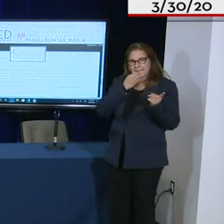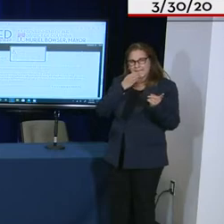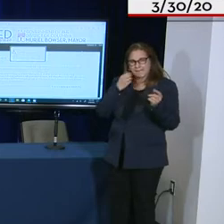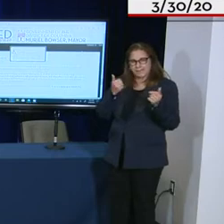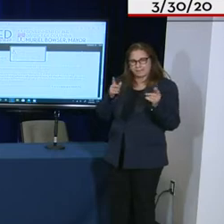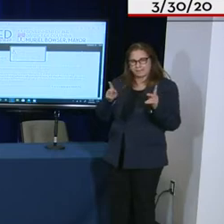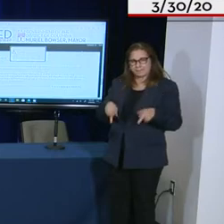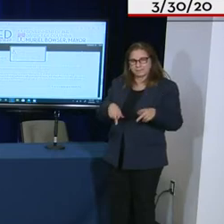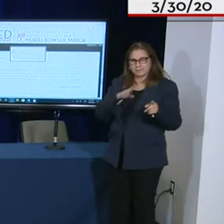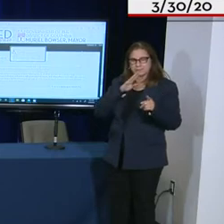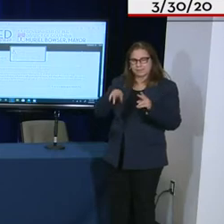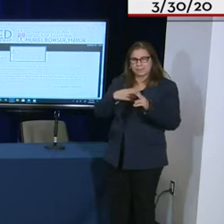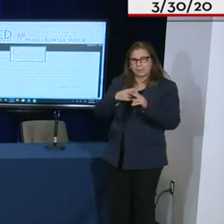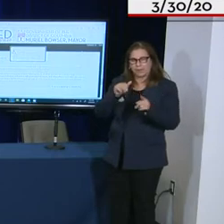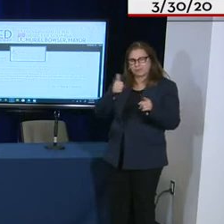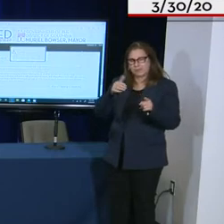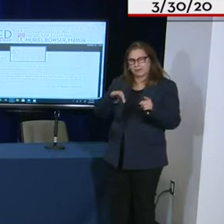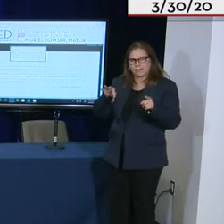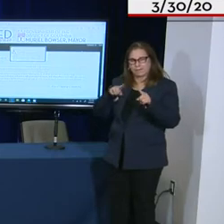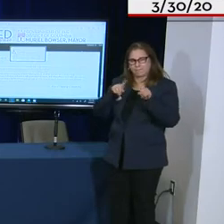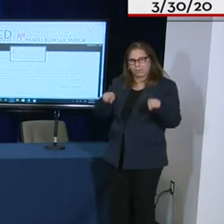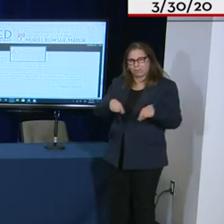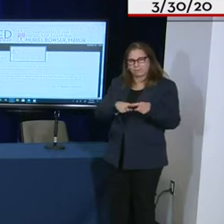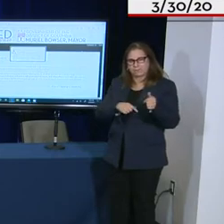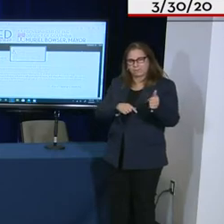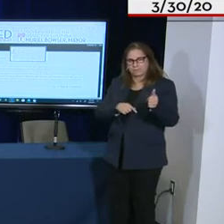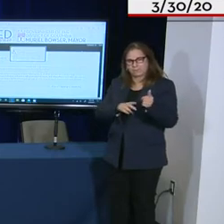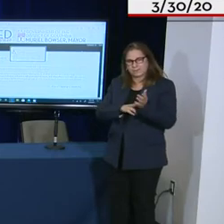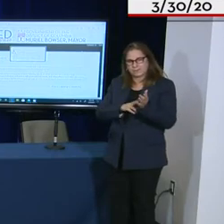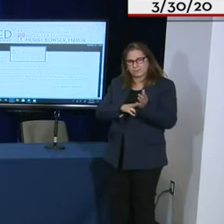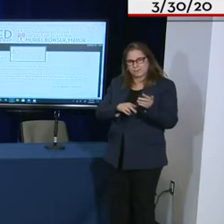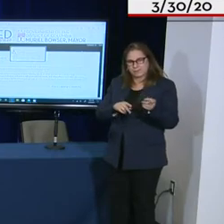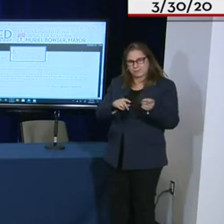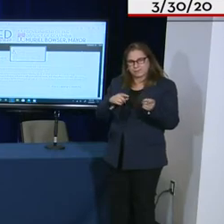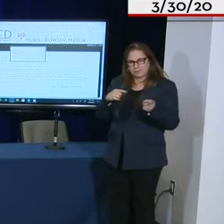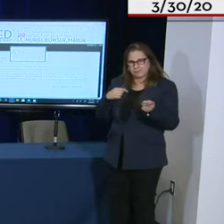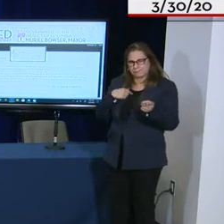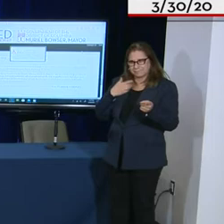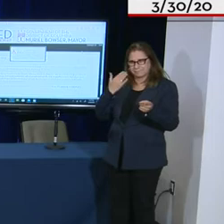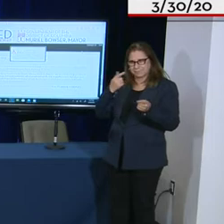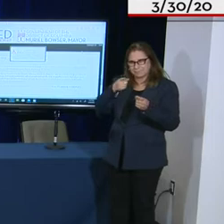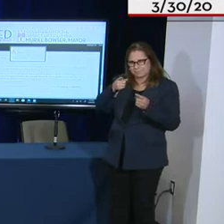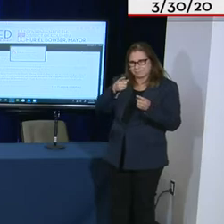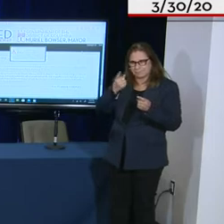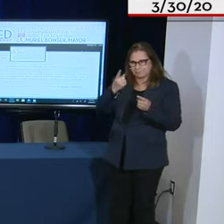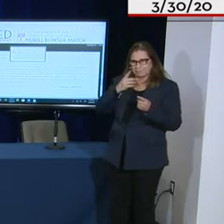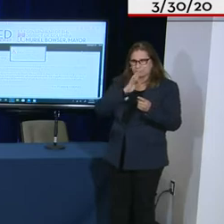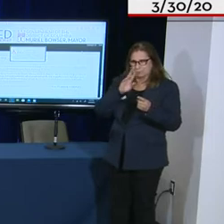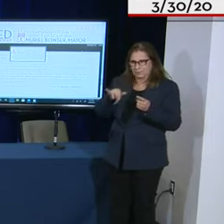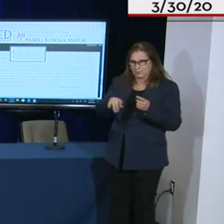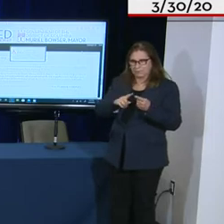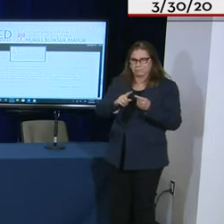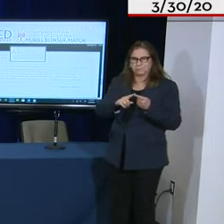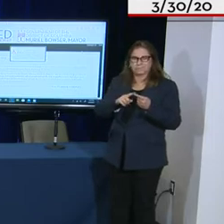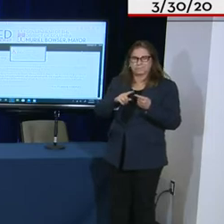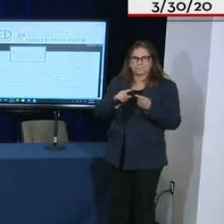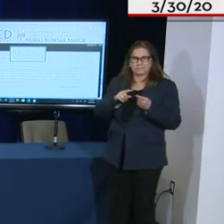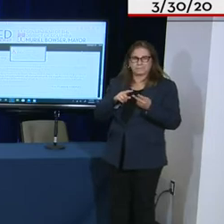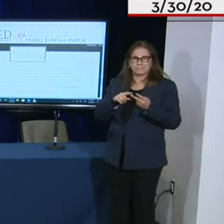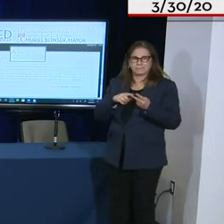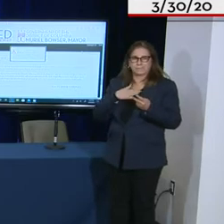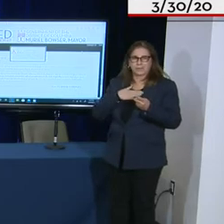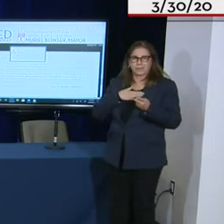1099s, either you or her, I don't remember her name, could answer the question. So for my business, it's a